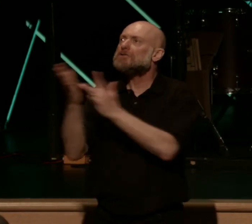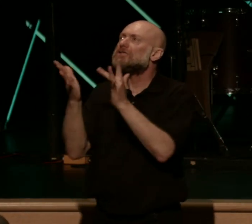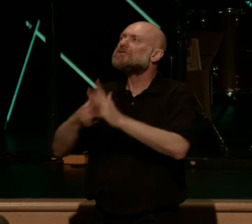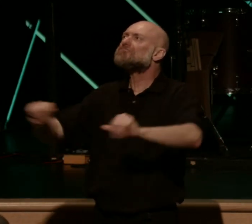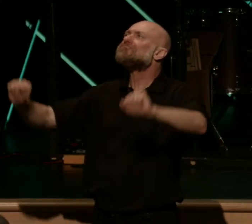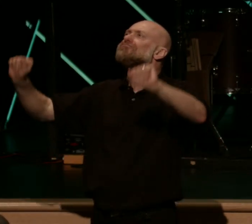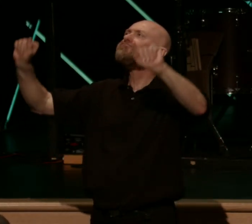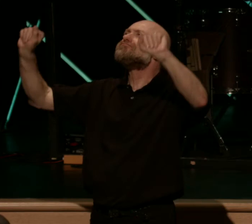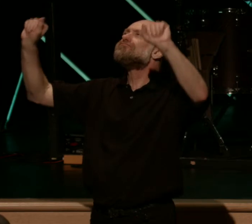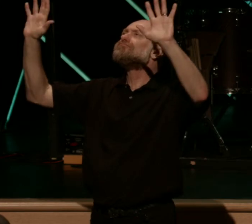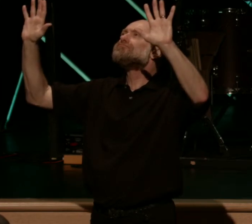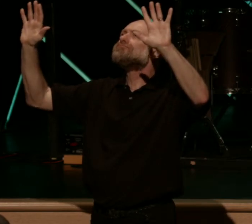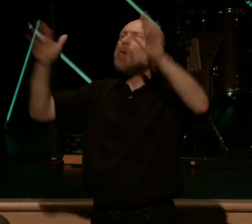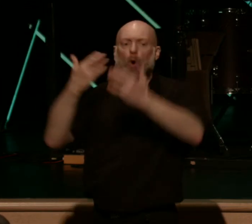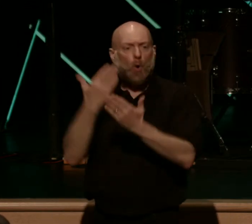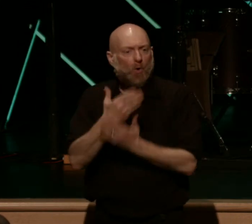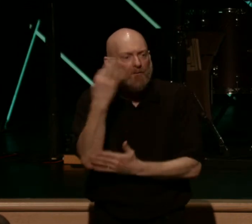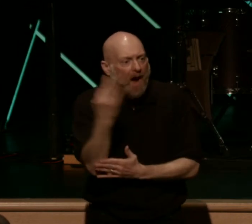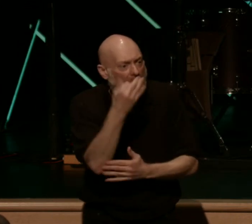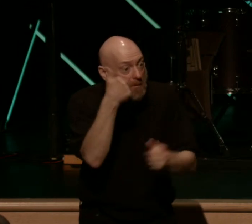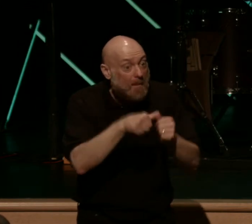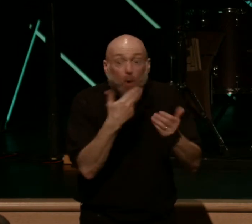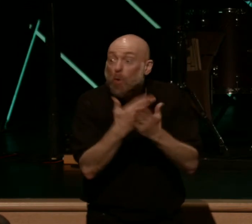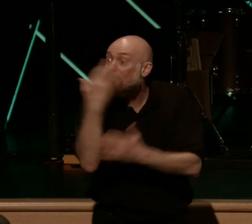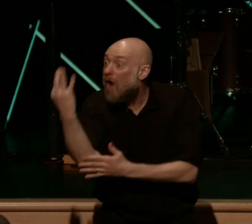up to Good Friday.